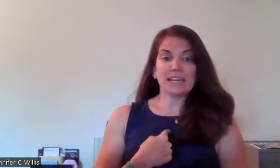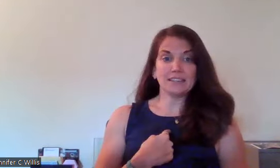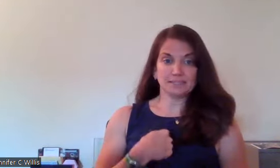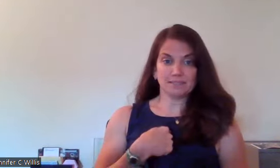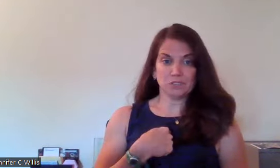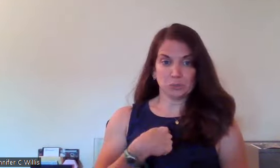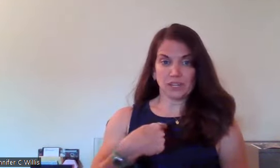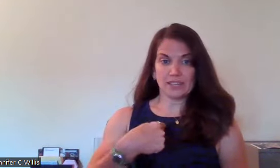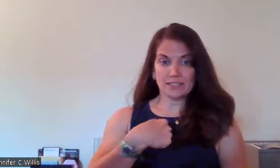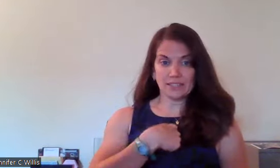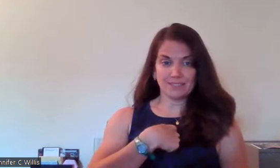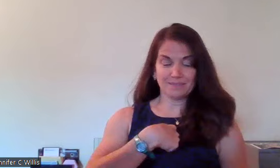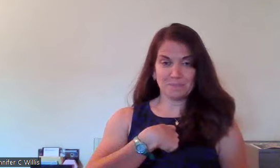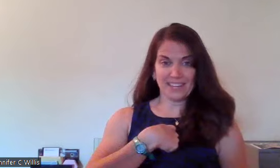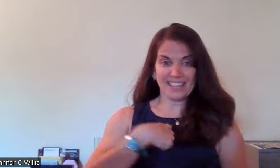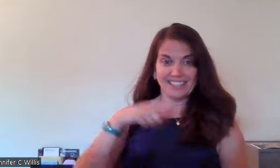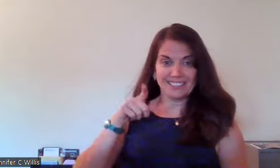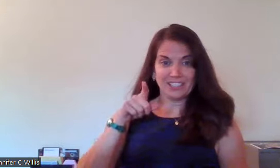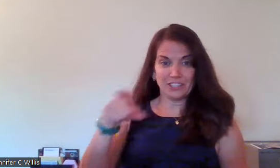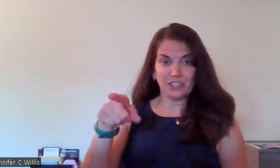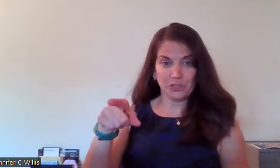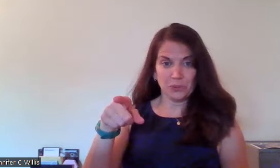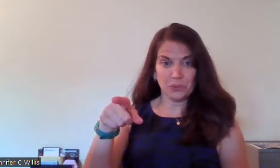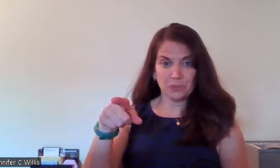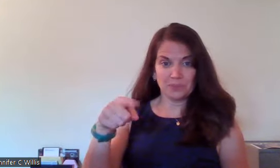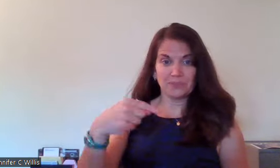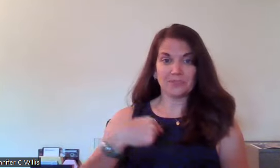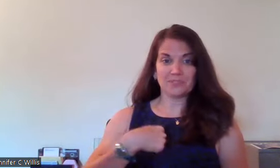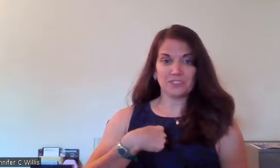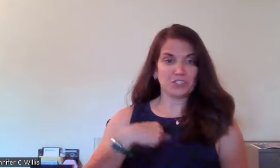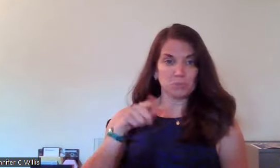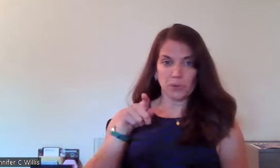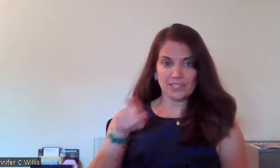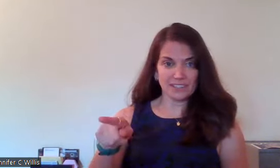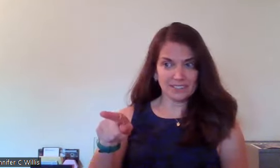Me, it's pretty easy. Me. You, just pointing.